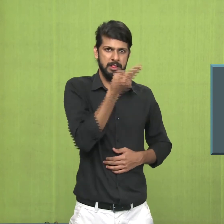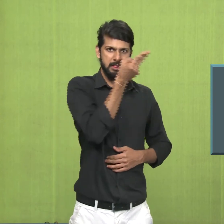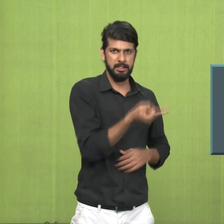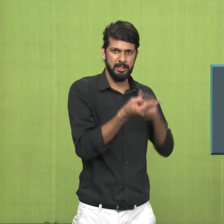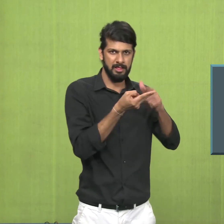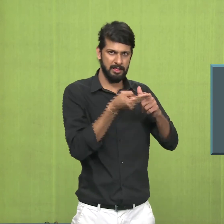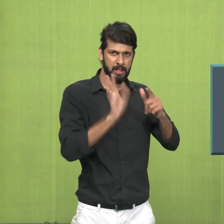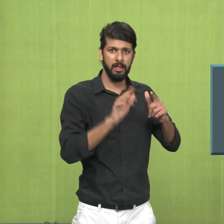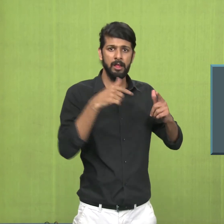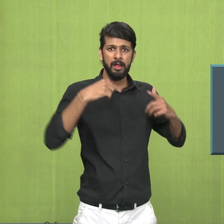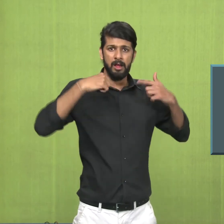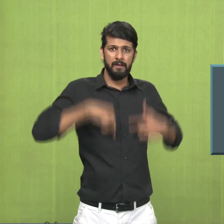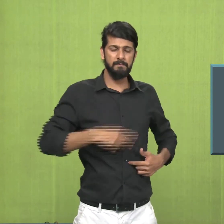These are dead bodies